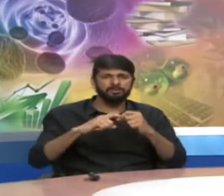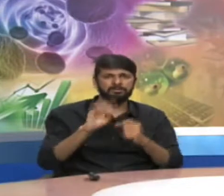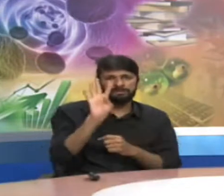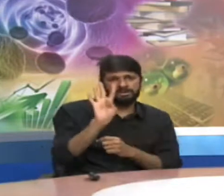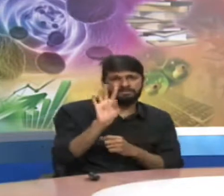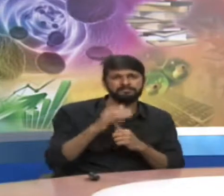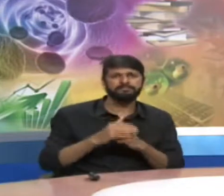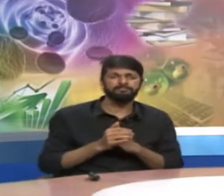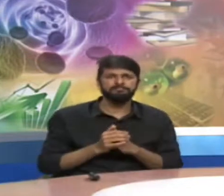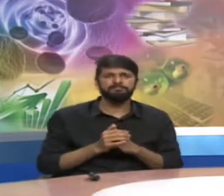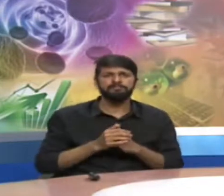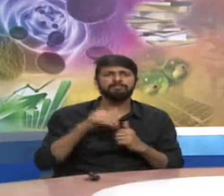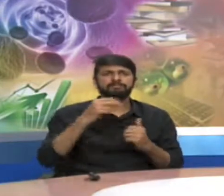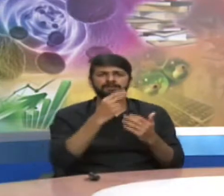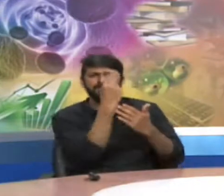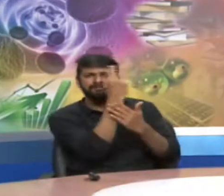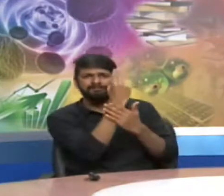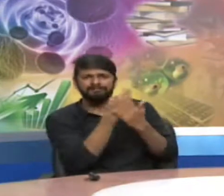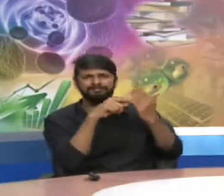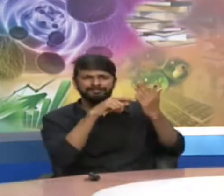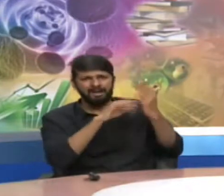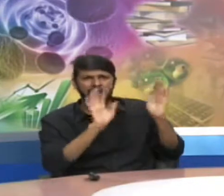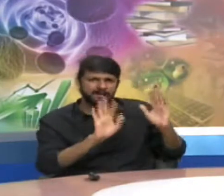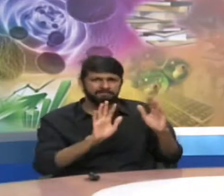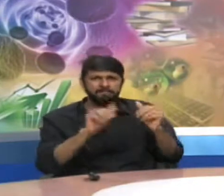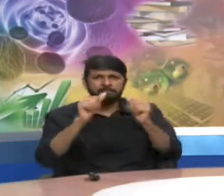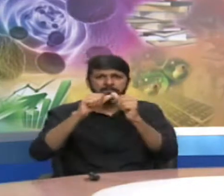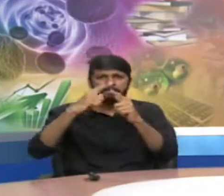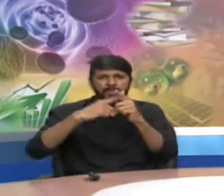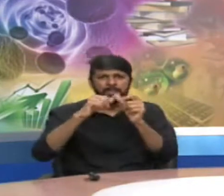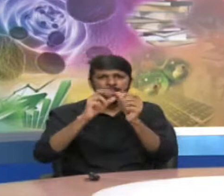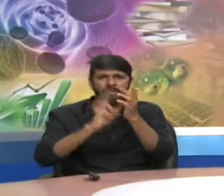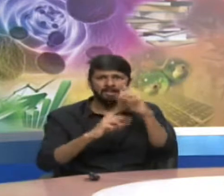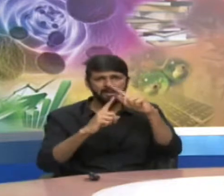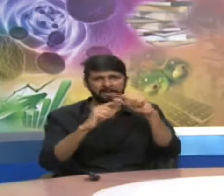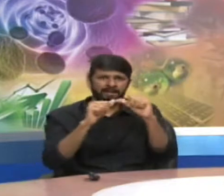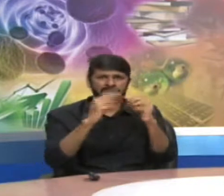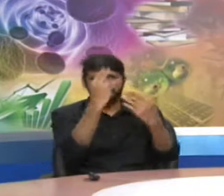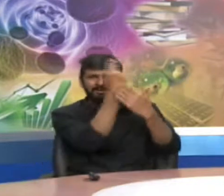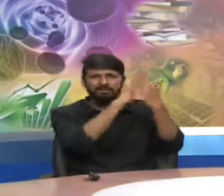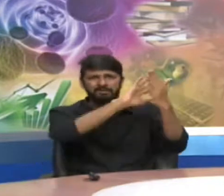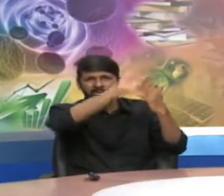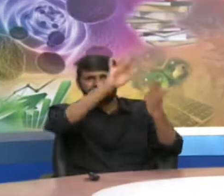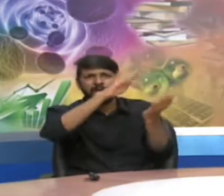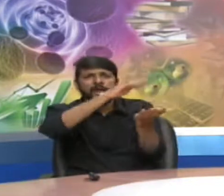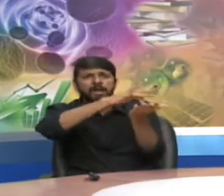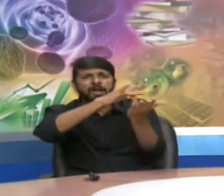Question number 4, what parts of the Ajanta caves have paintings?